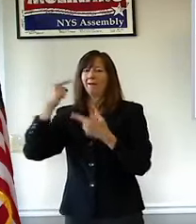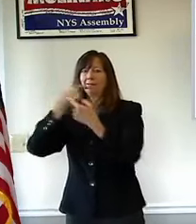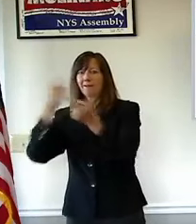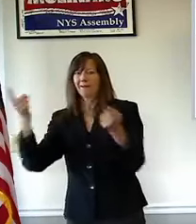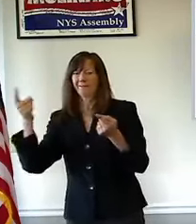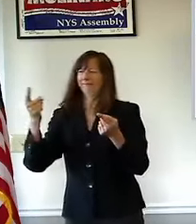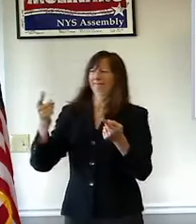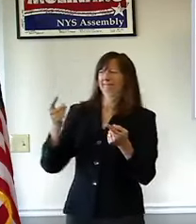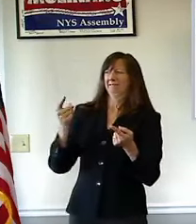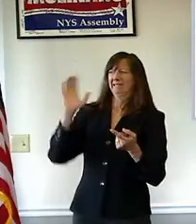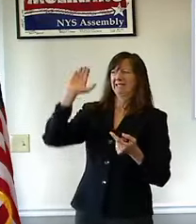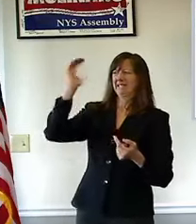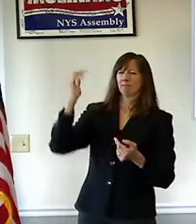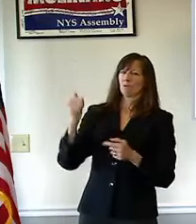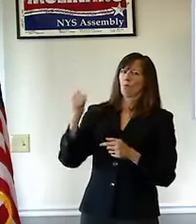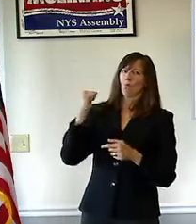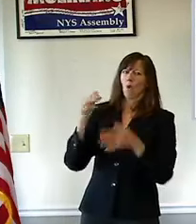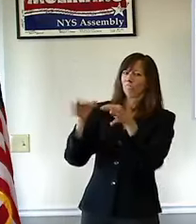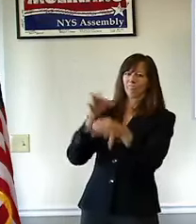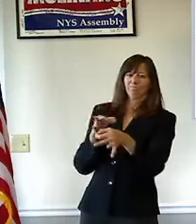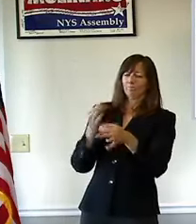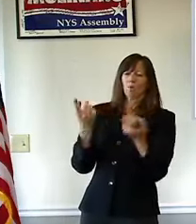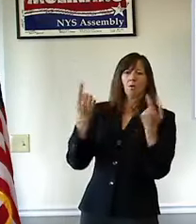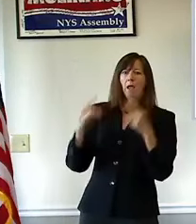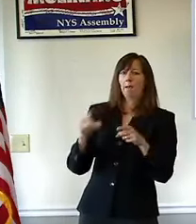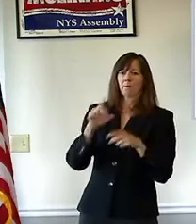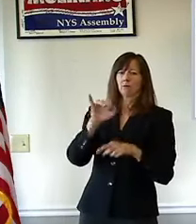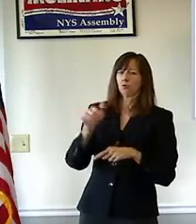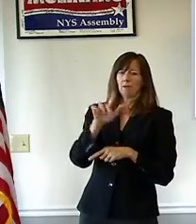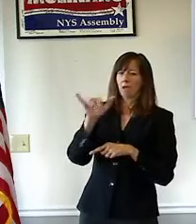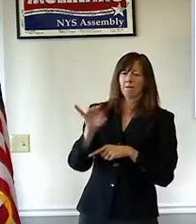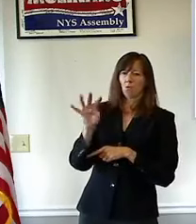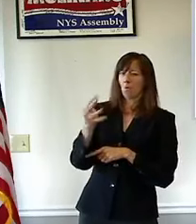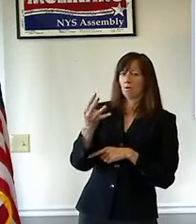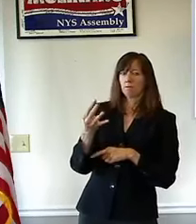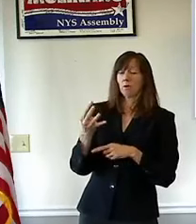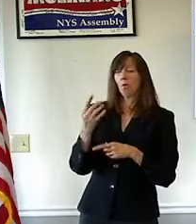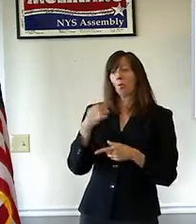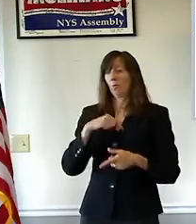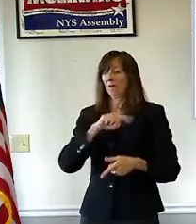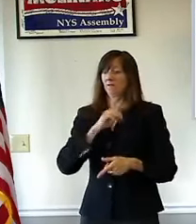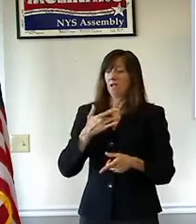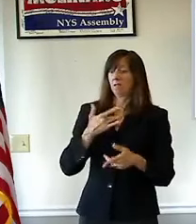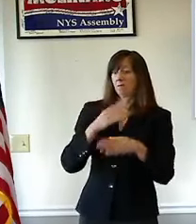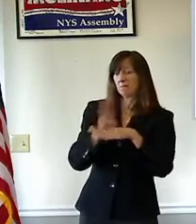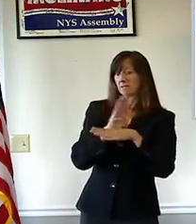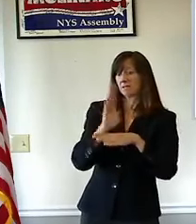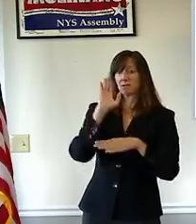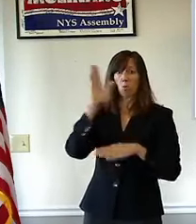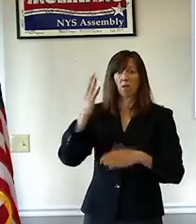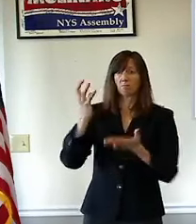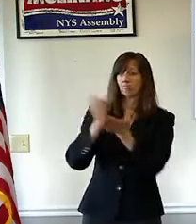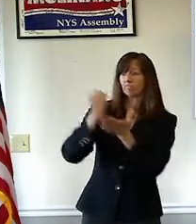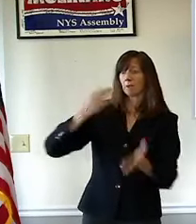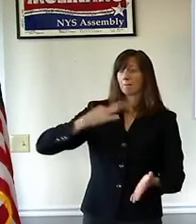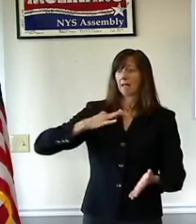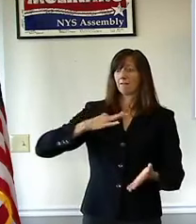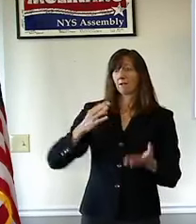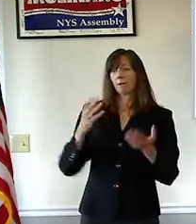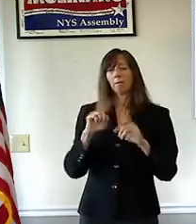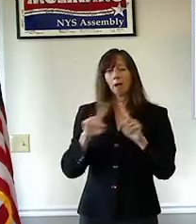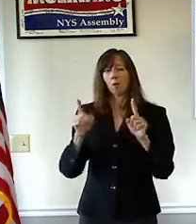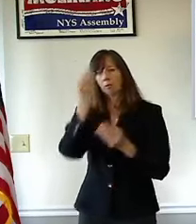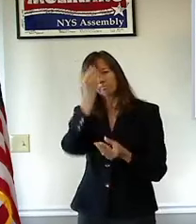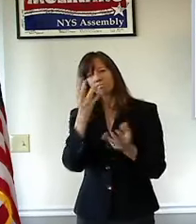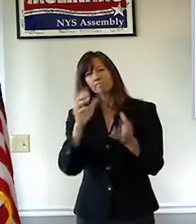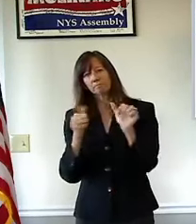to advance phase four businesses to July the 4th and would benefit from that weekend. We'll keep you updated. If you have a question, dial zero on